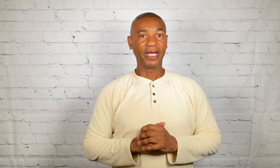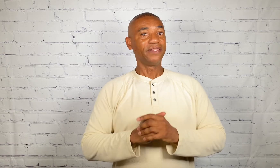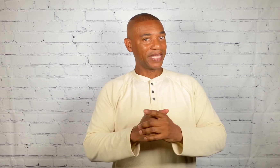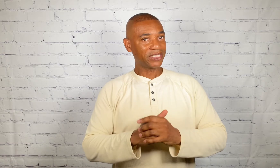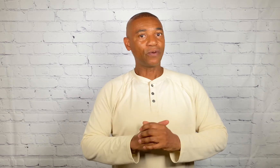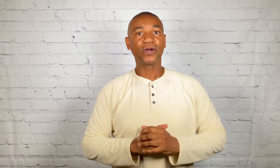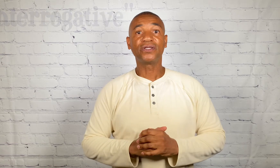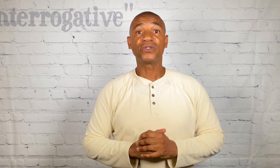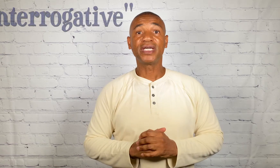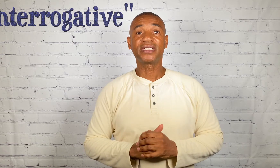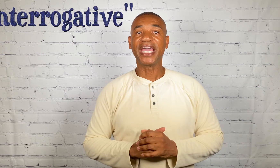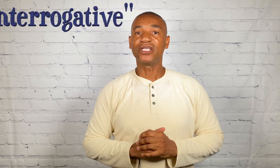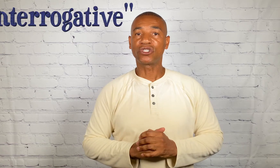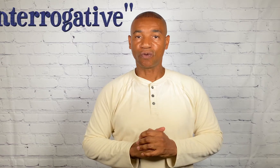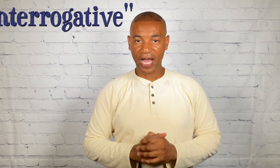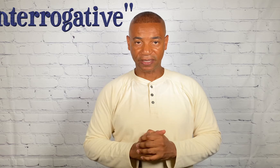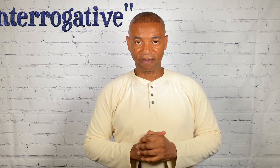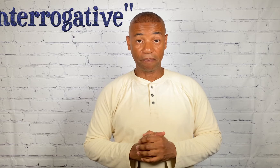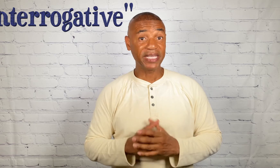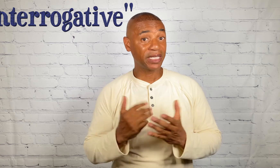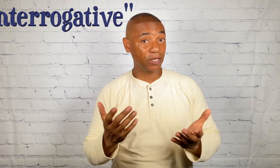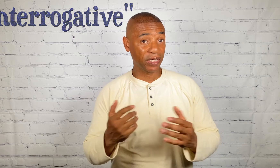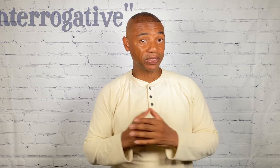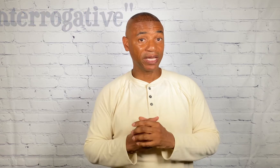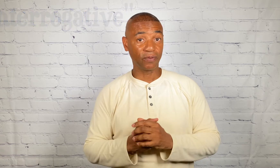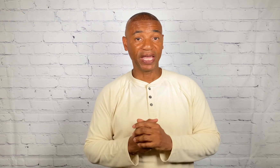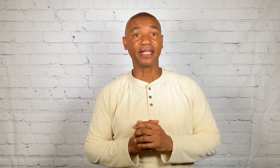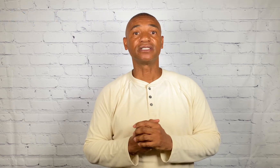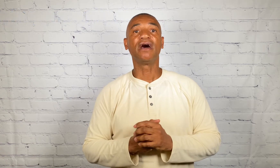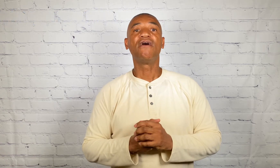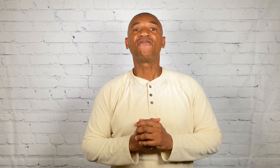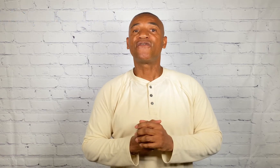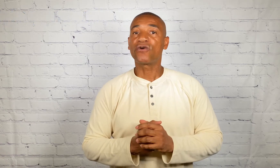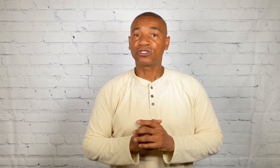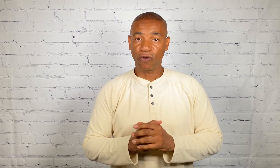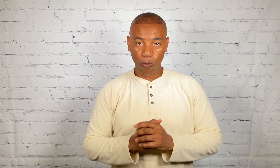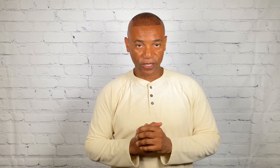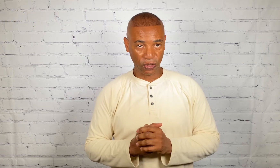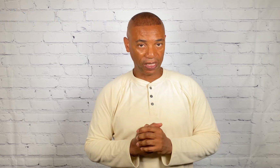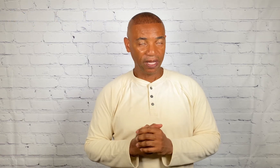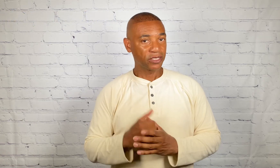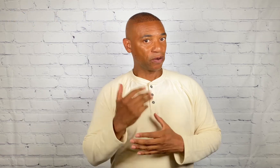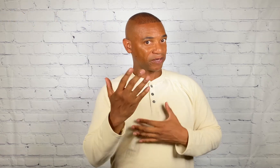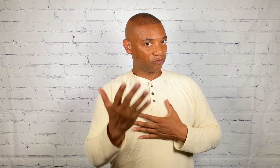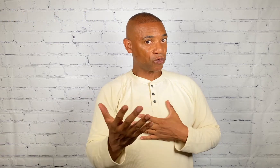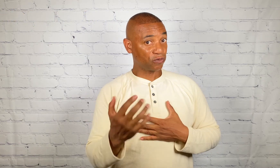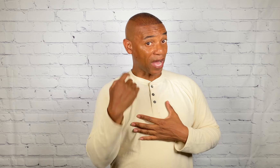The next sign we're going to do is interrogative. Basically what I'm saying with that is forceful questioning. So if it's forceful, I've